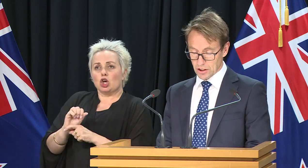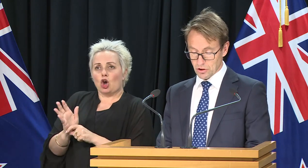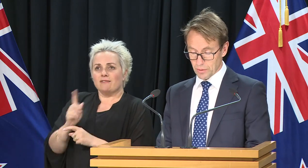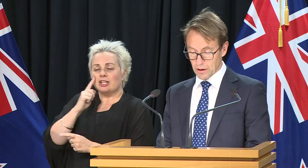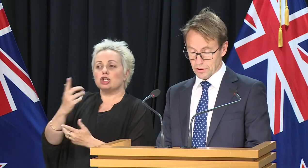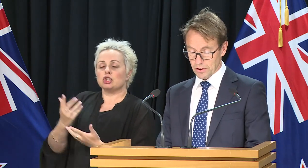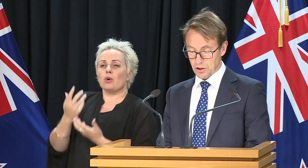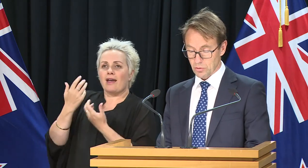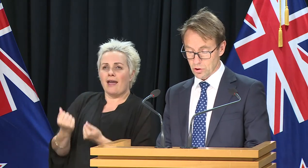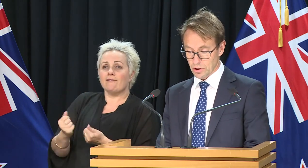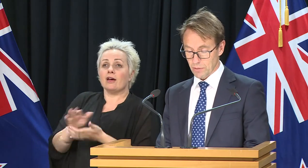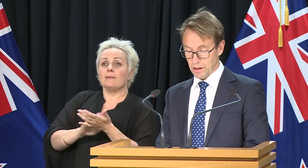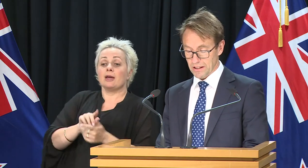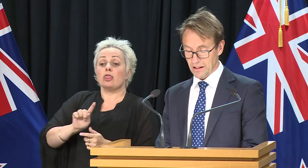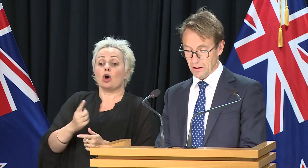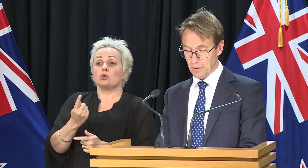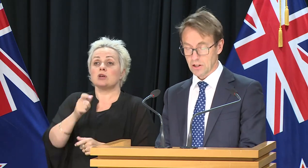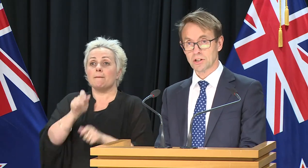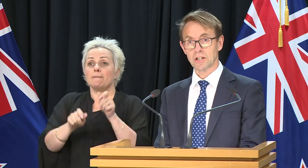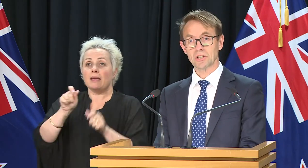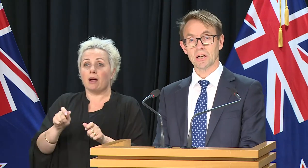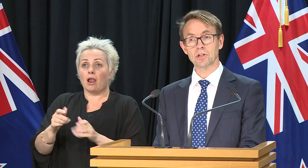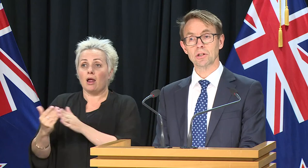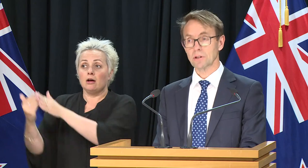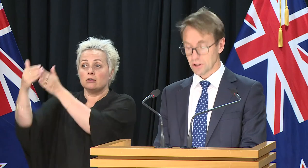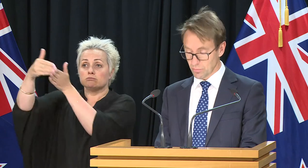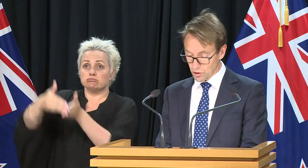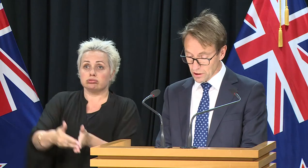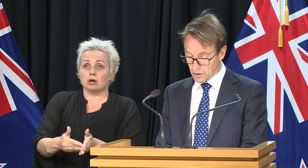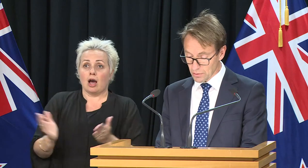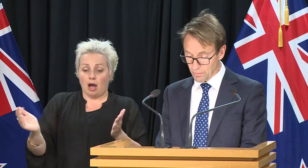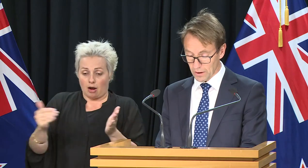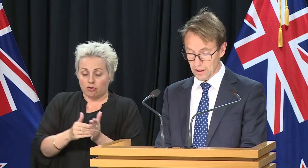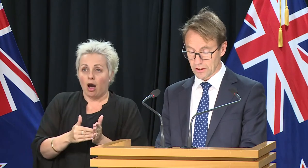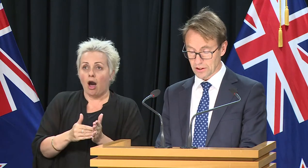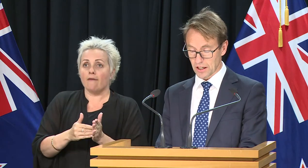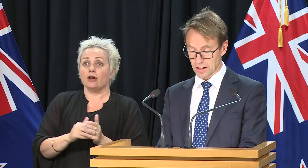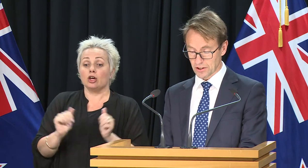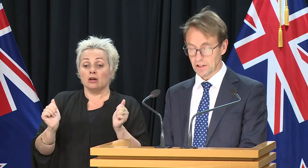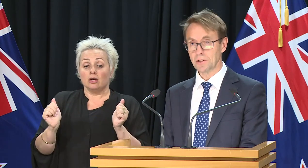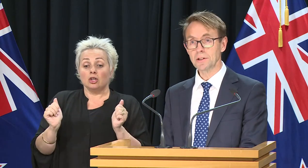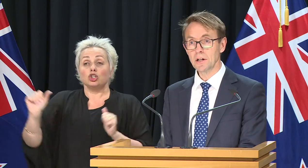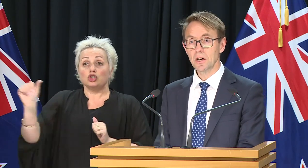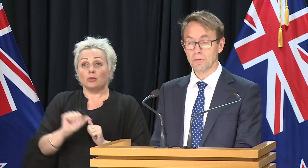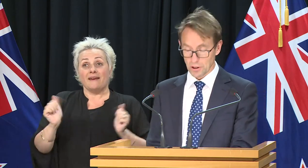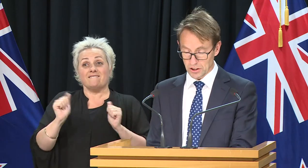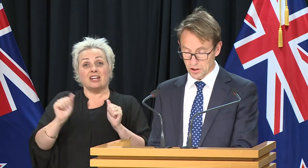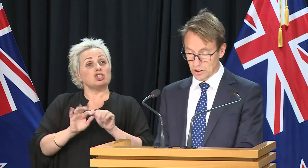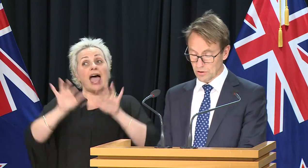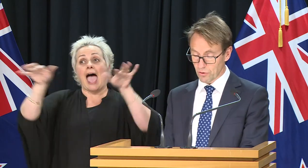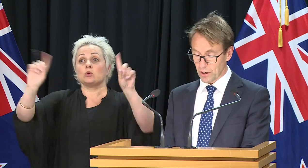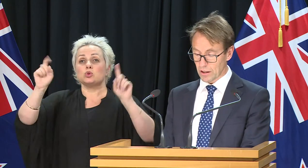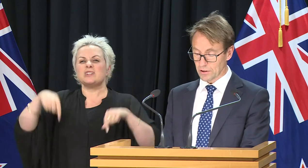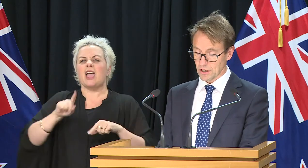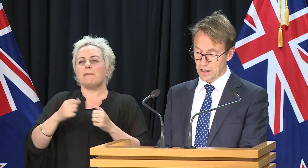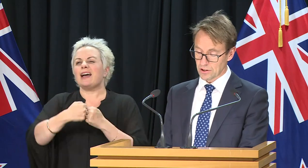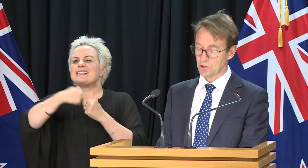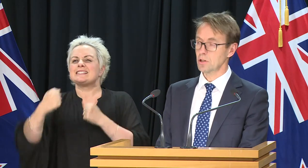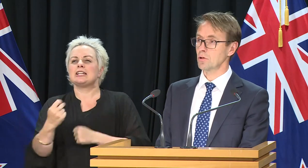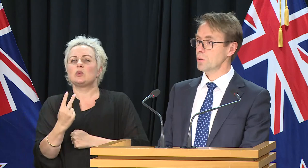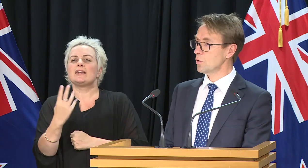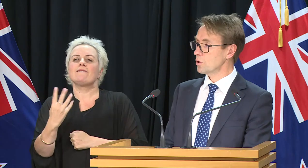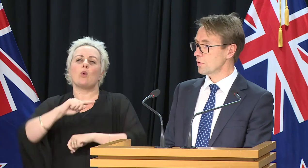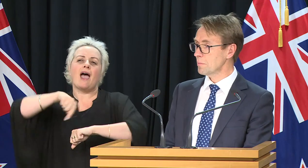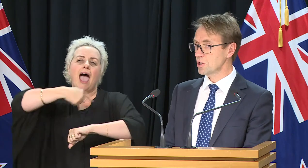the international mariners who are due to complete their managed isolation this morning have had their stay extended for at least 24 hours as